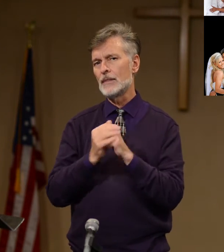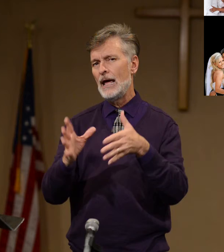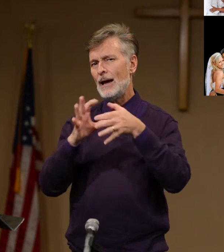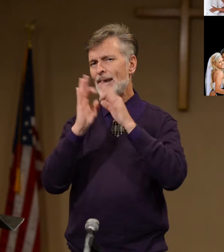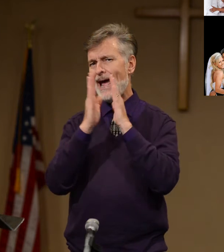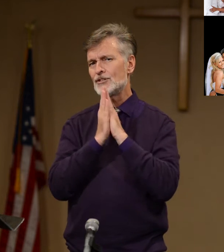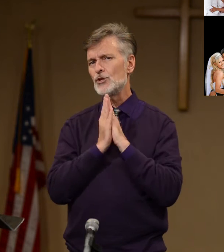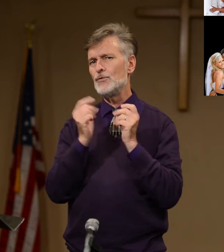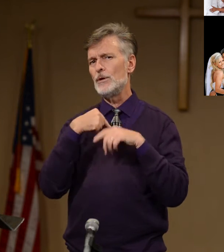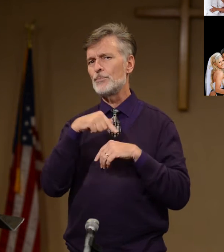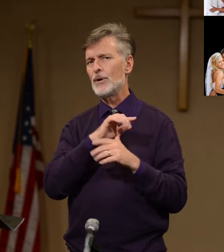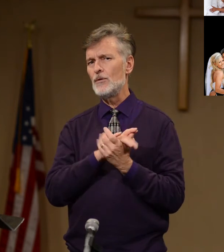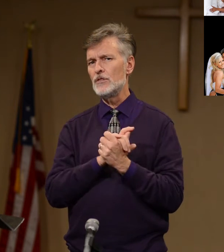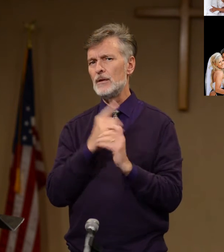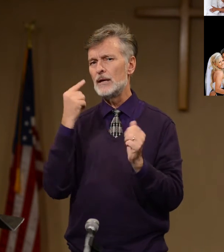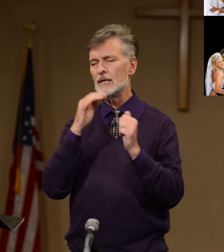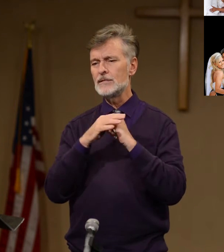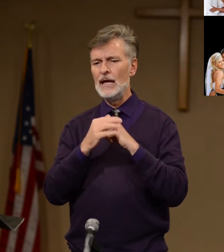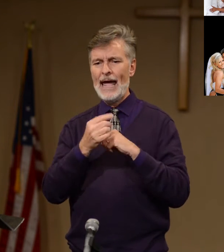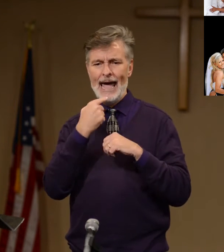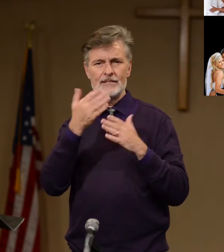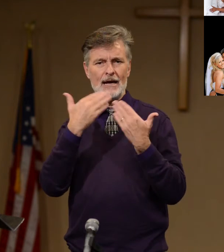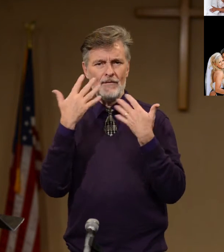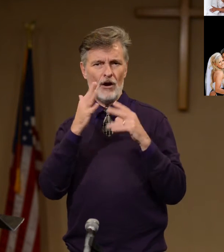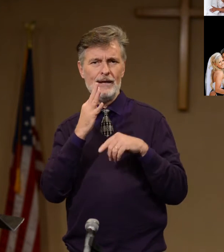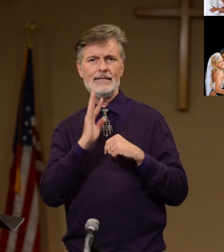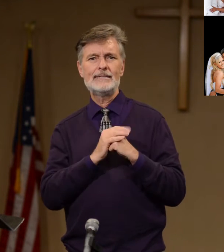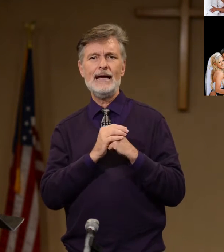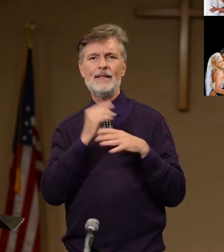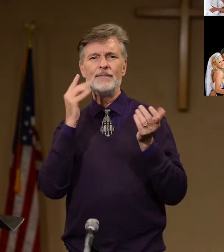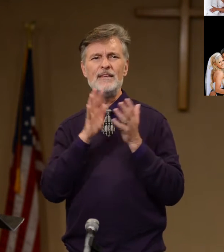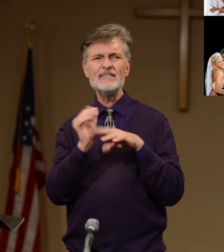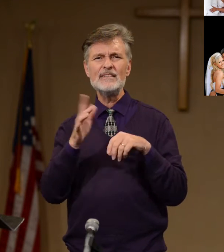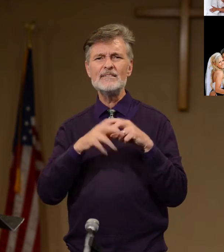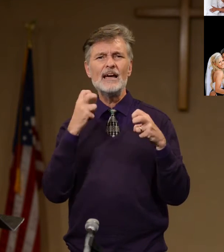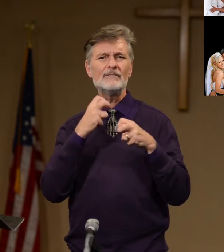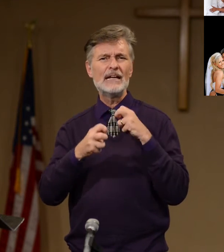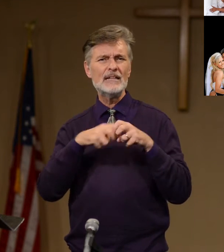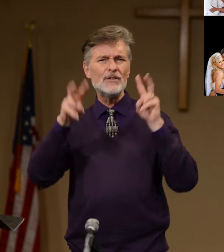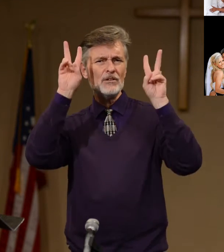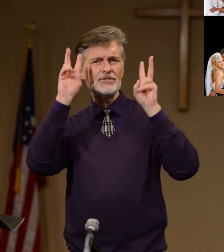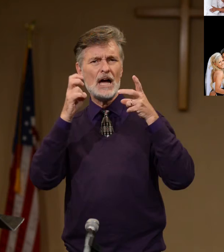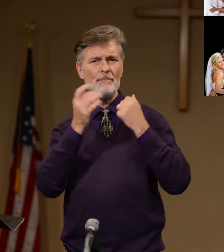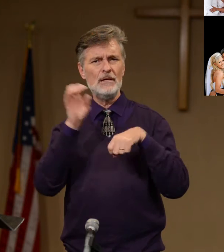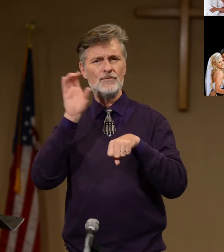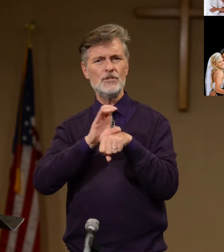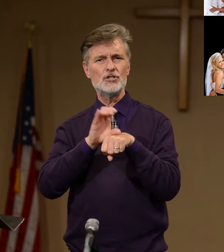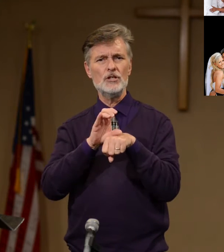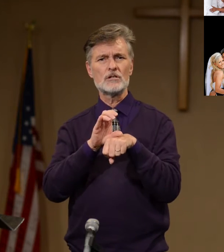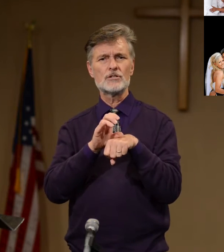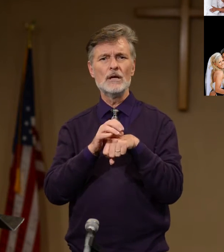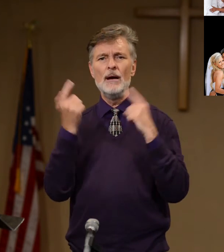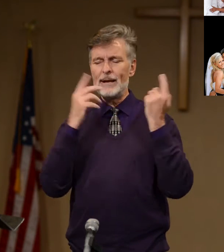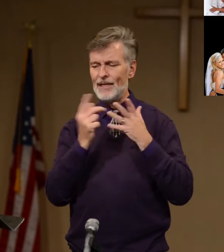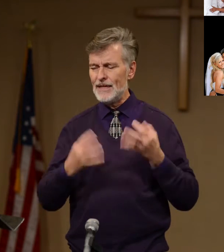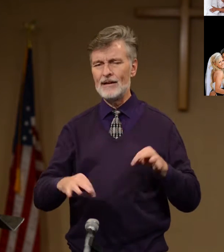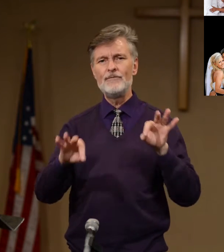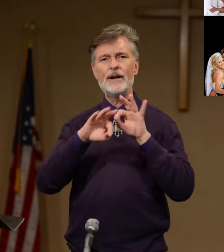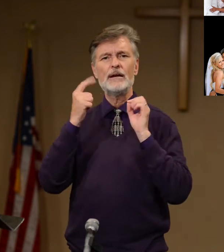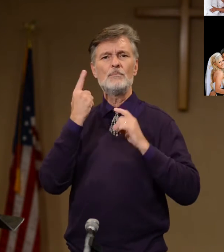23. I'm going to ask if you would pray with me, because as I've already said, this is a difficult topic for the church, but I think a very